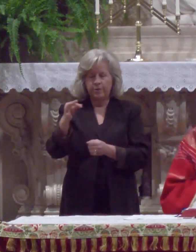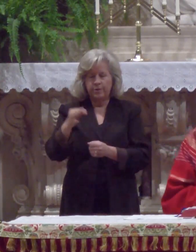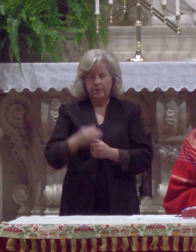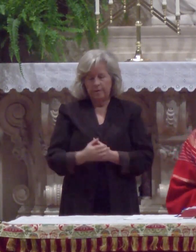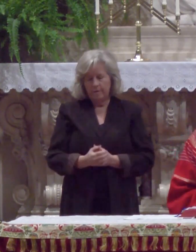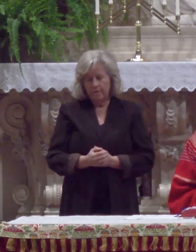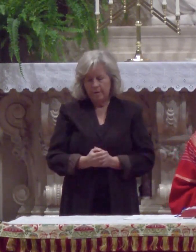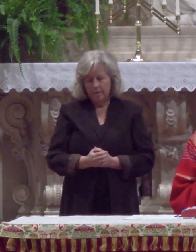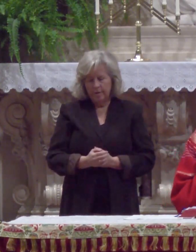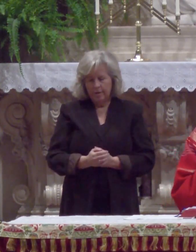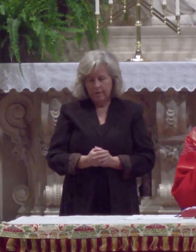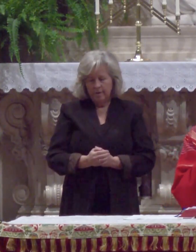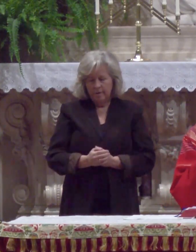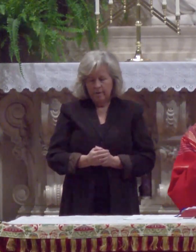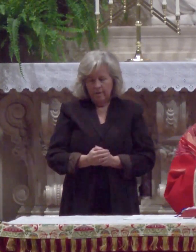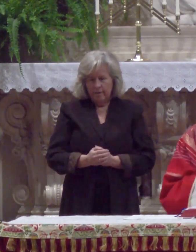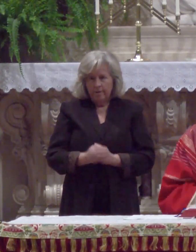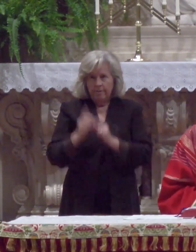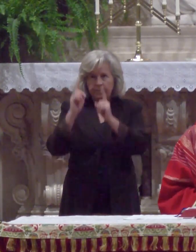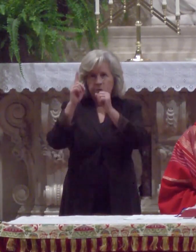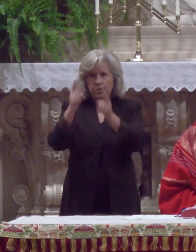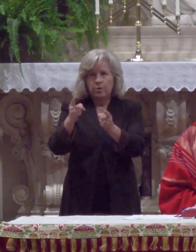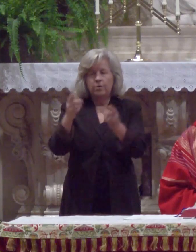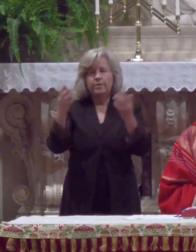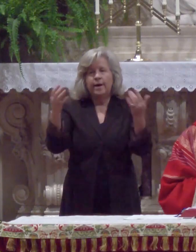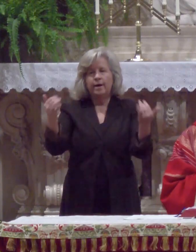Holy Spirit. Amen. Go now in